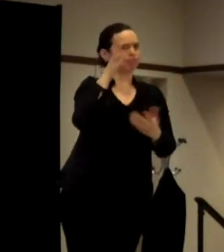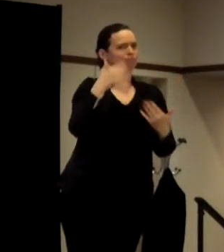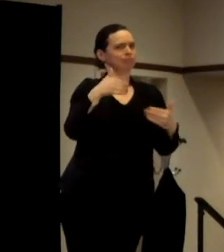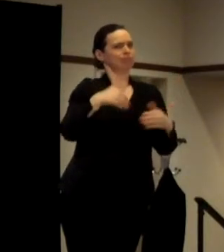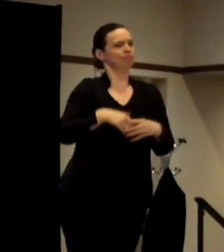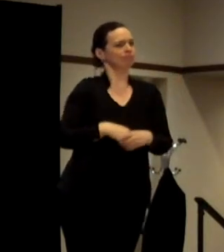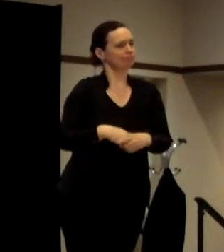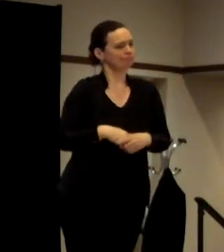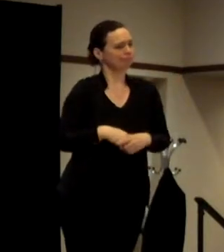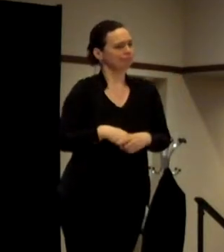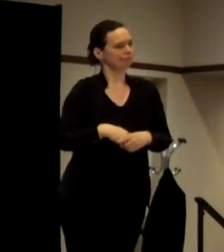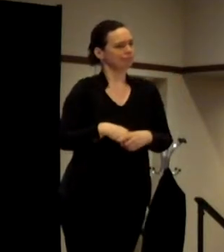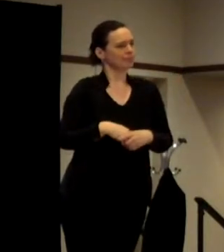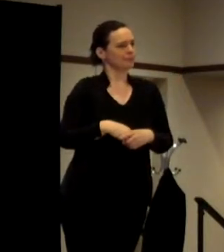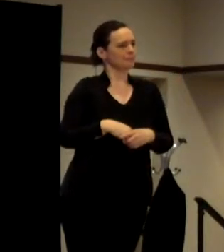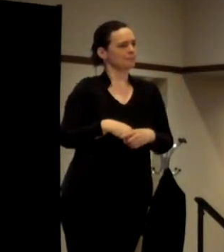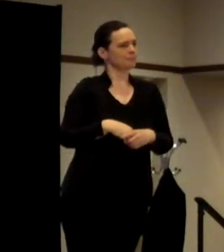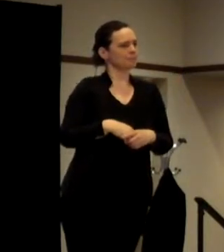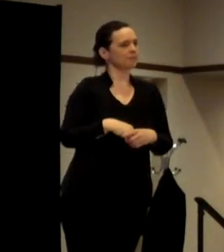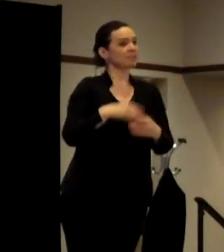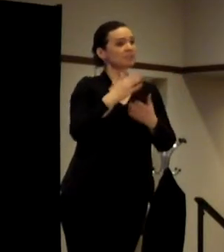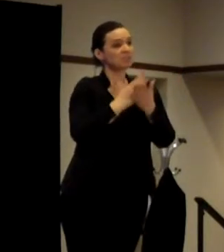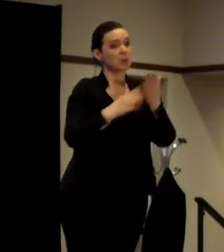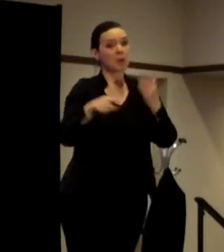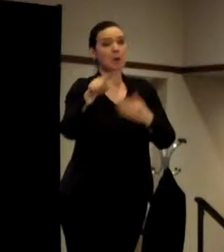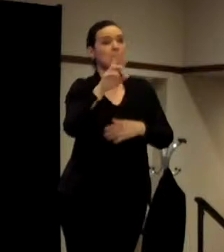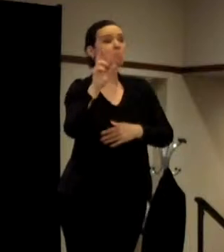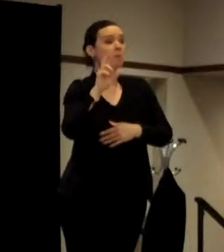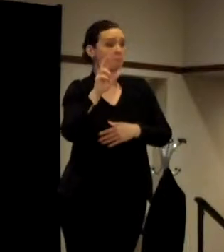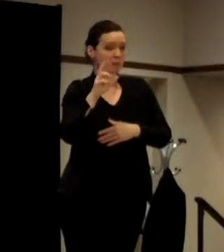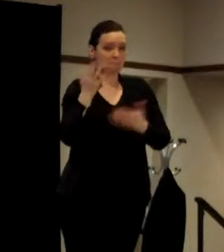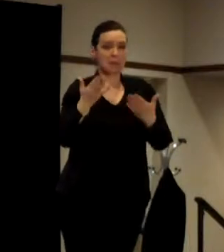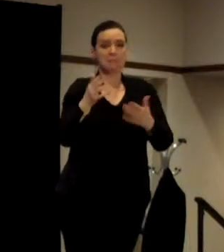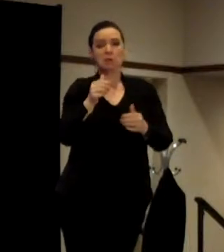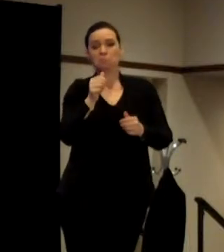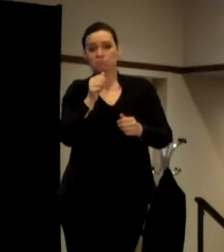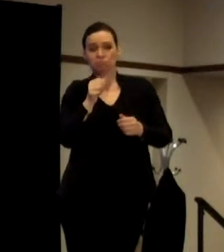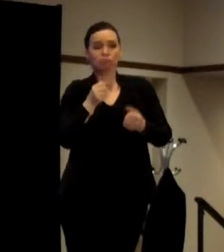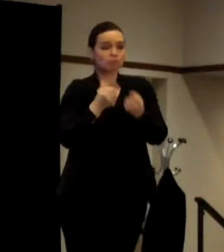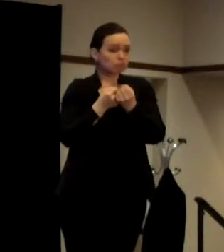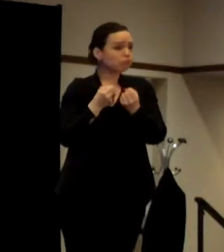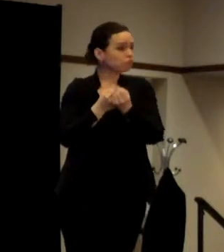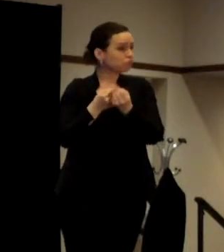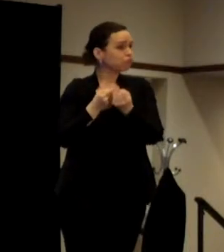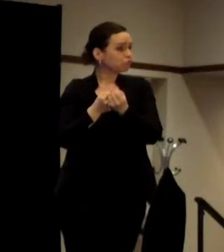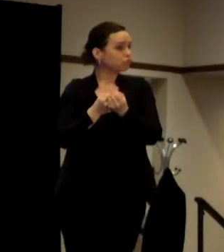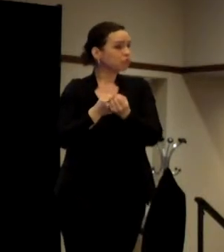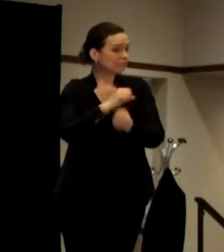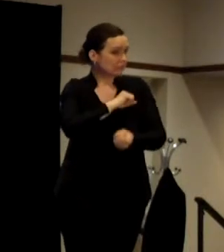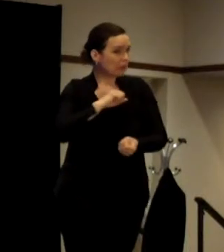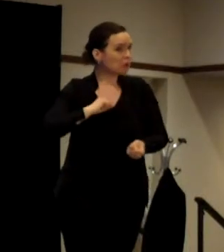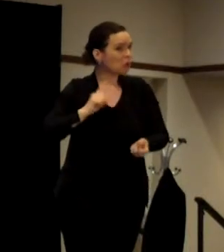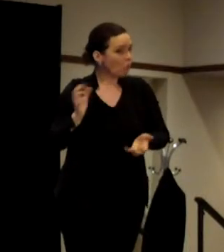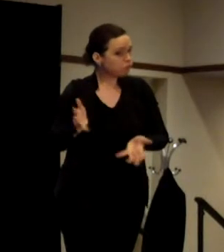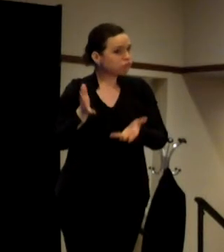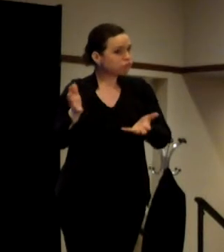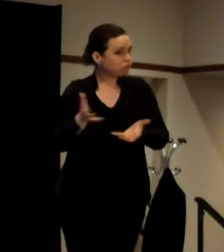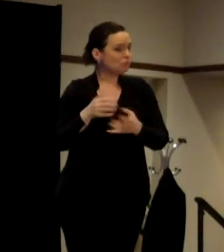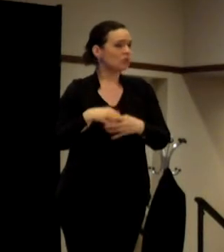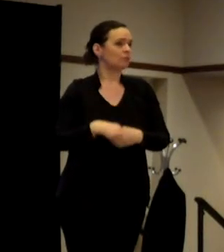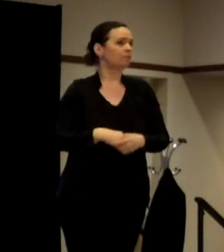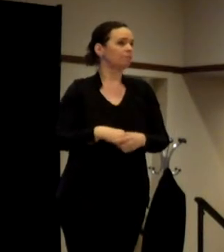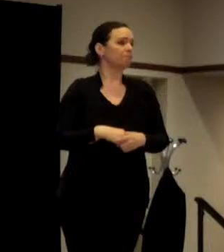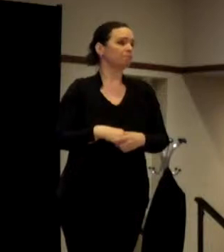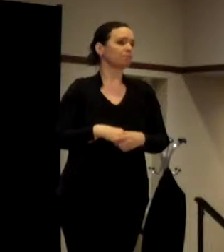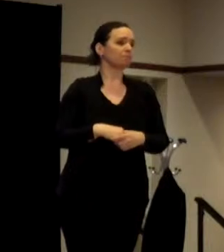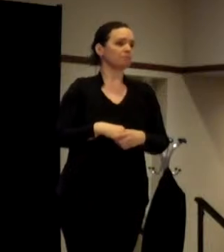There might be some Republicans who vote for it in the House. If you saw that, they'd probably be from the 2 states that didn't share